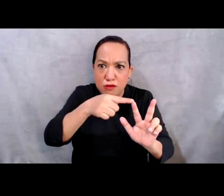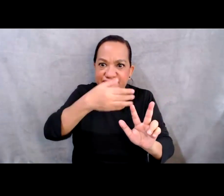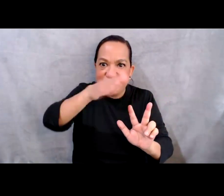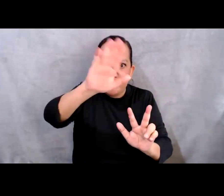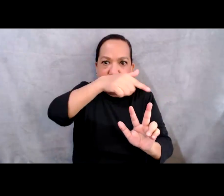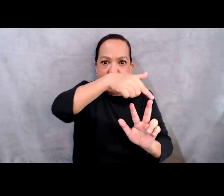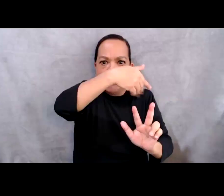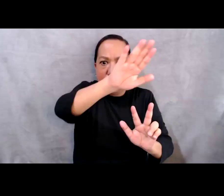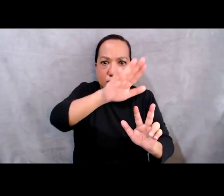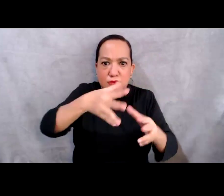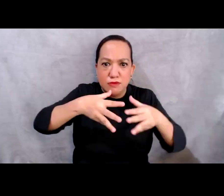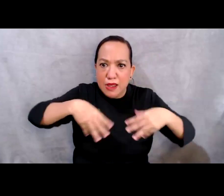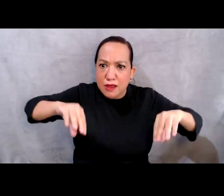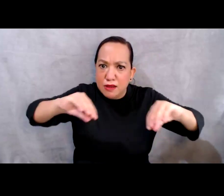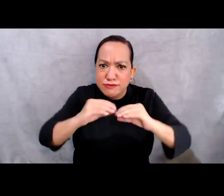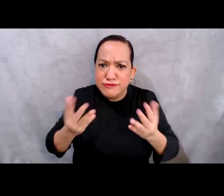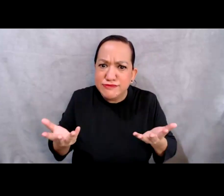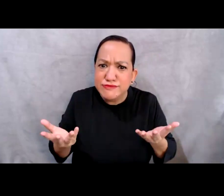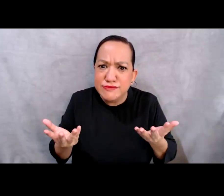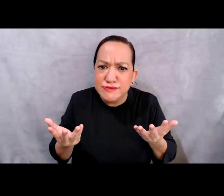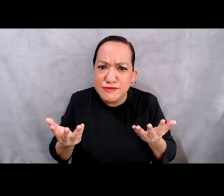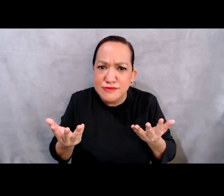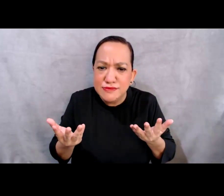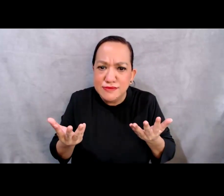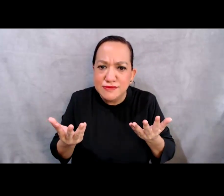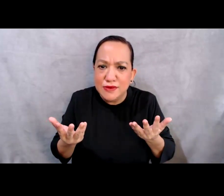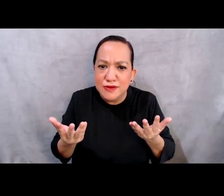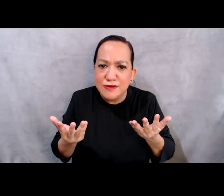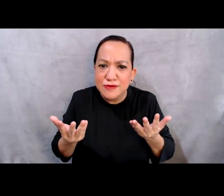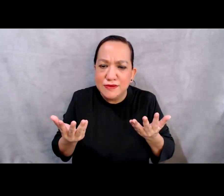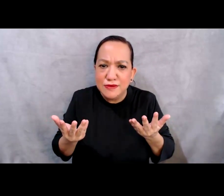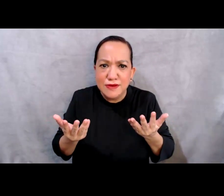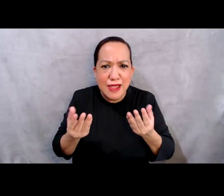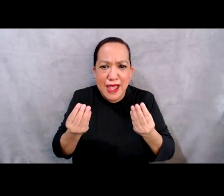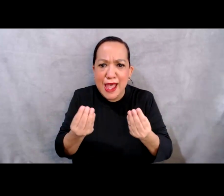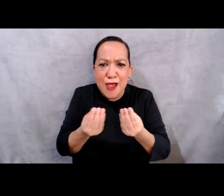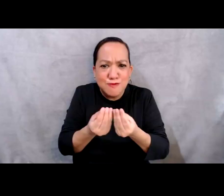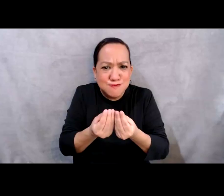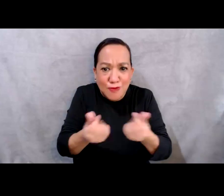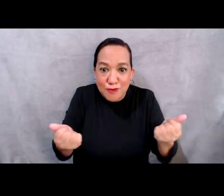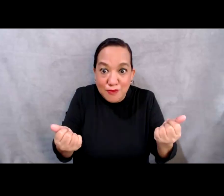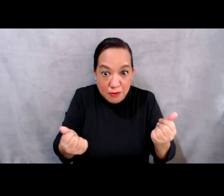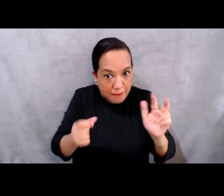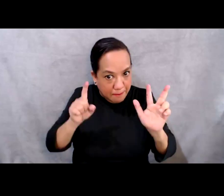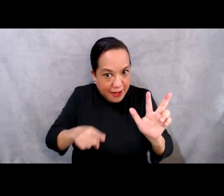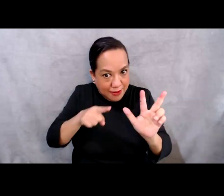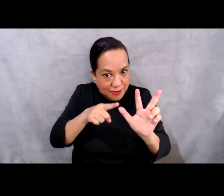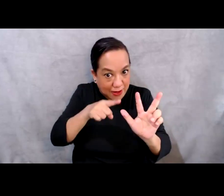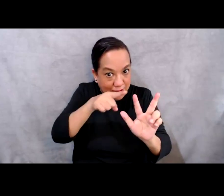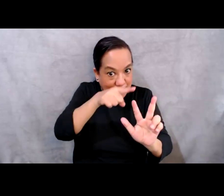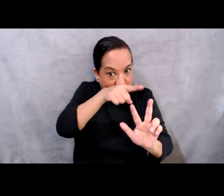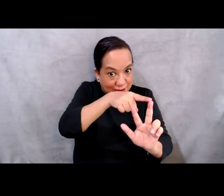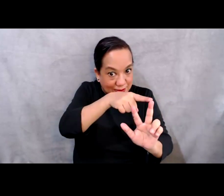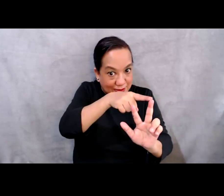be solved, looked at, and we are very. If you